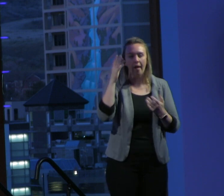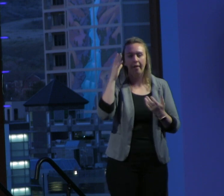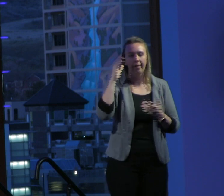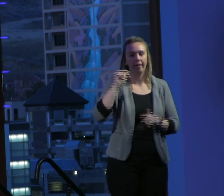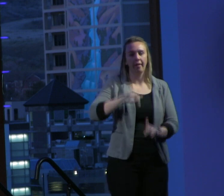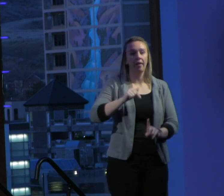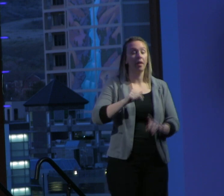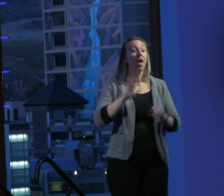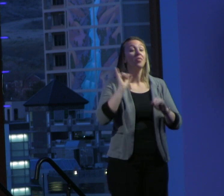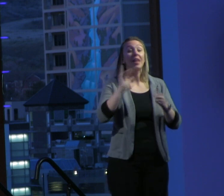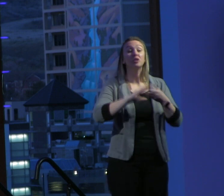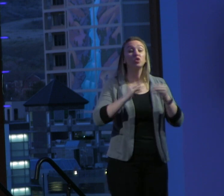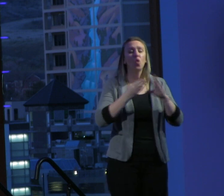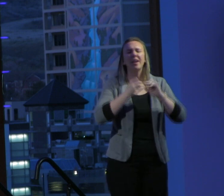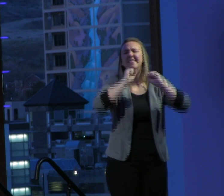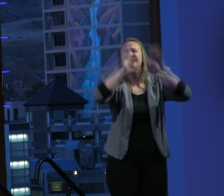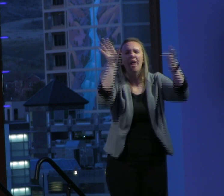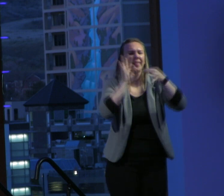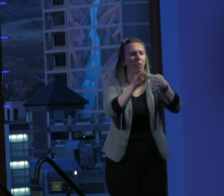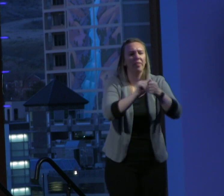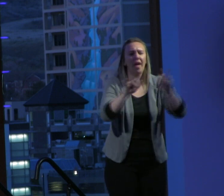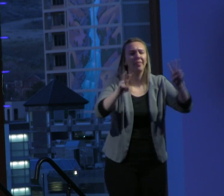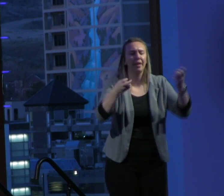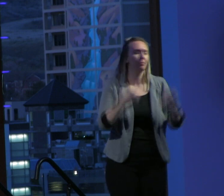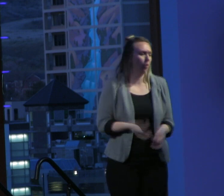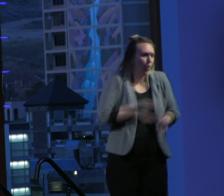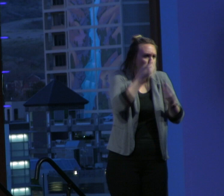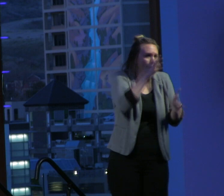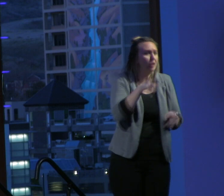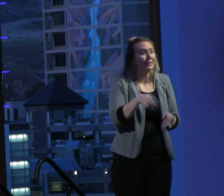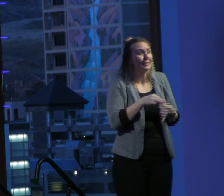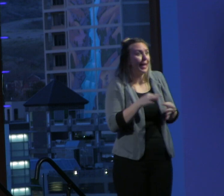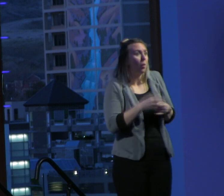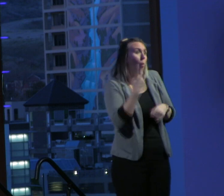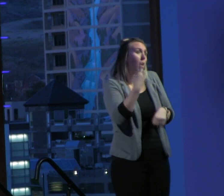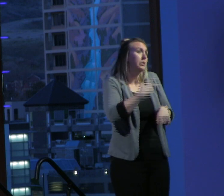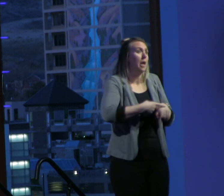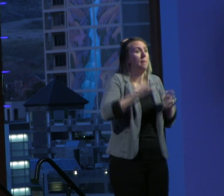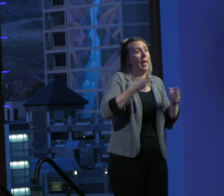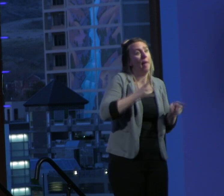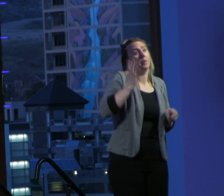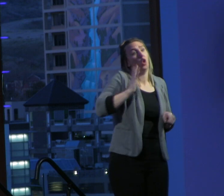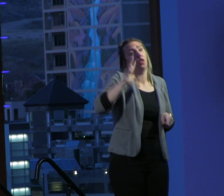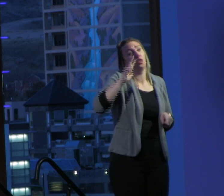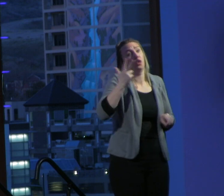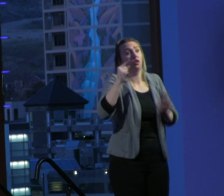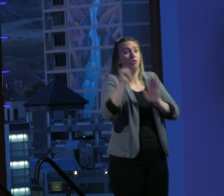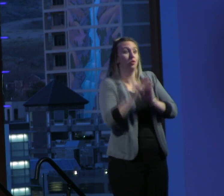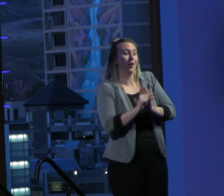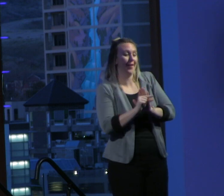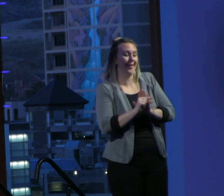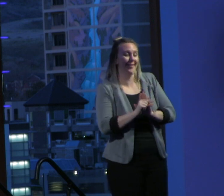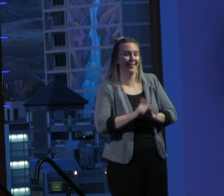the theme. And who cared? He's like, well, one time in 3rd grade.